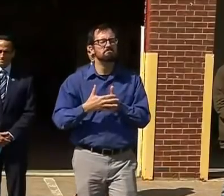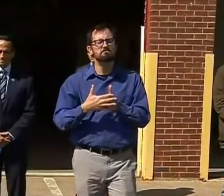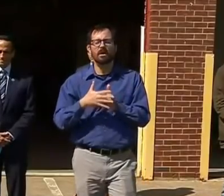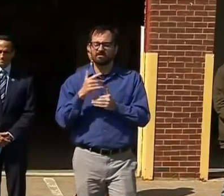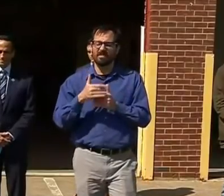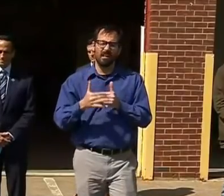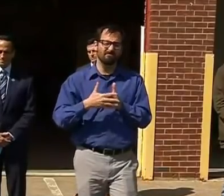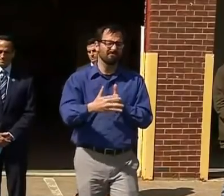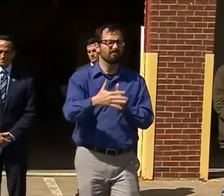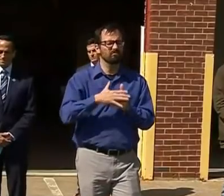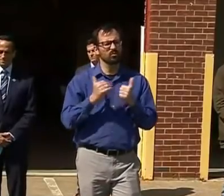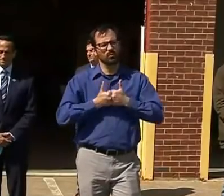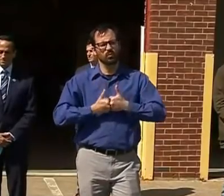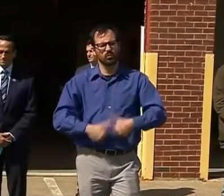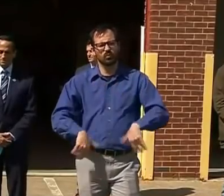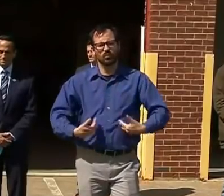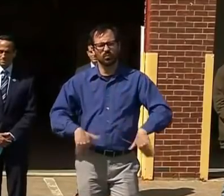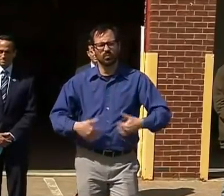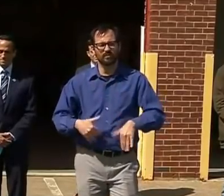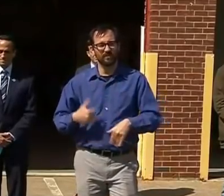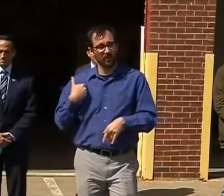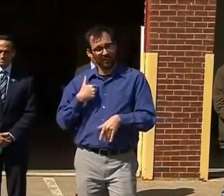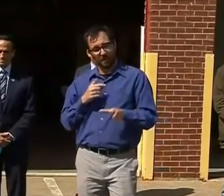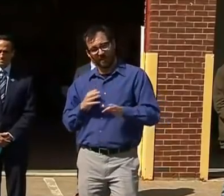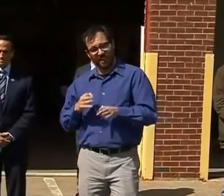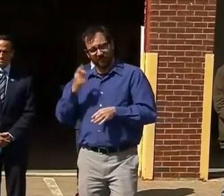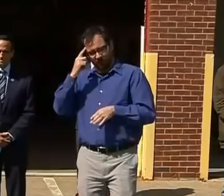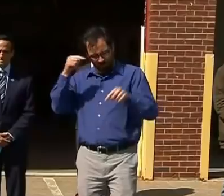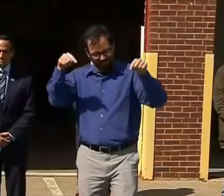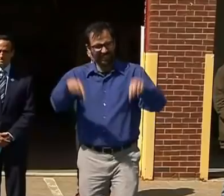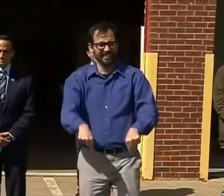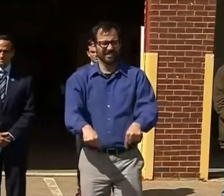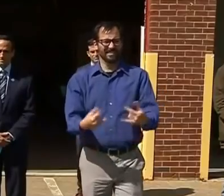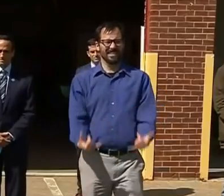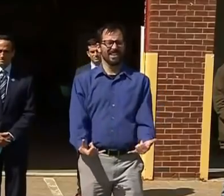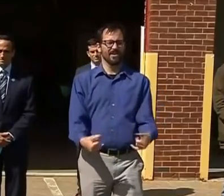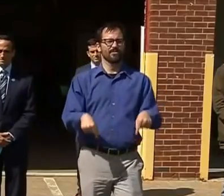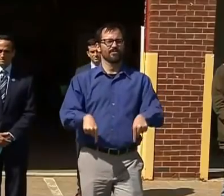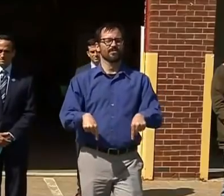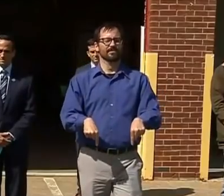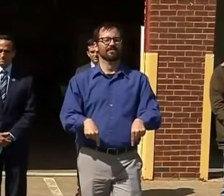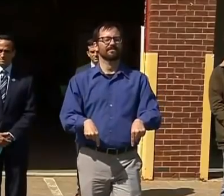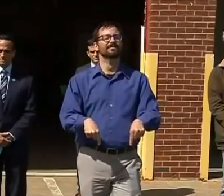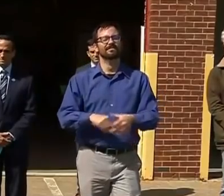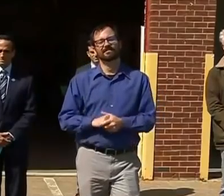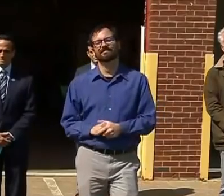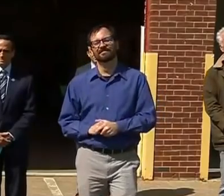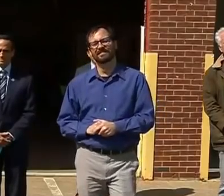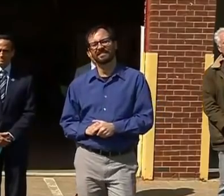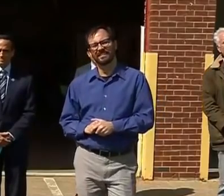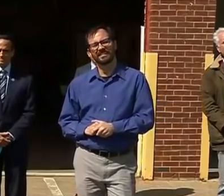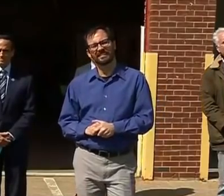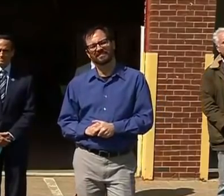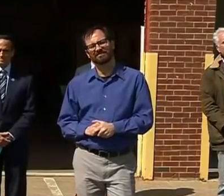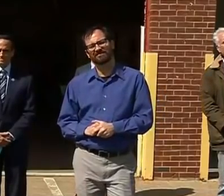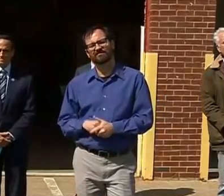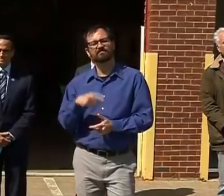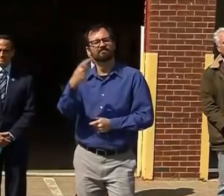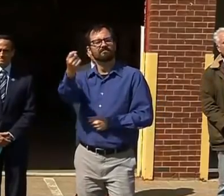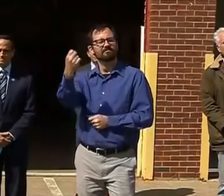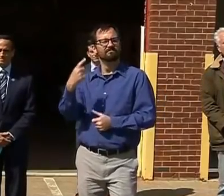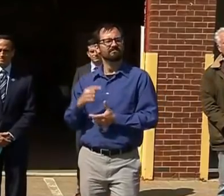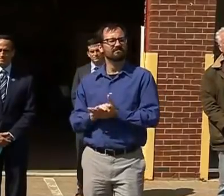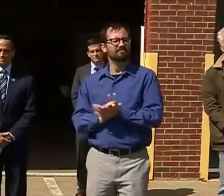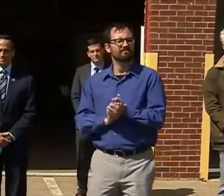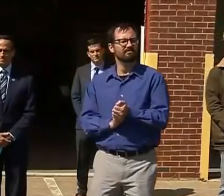the past several weeks. Last question. Governor, the president said about the importance of allowing courses to approach, allow them to be